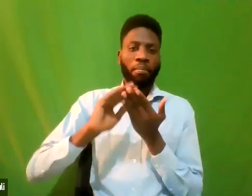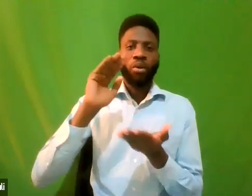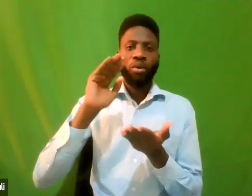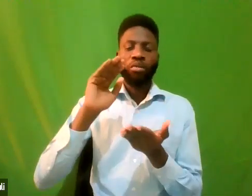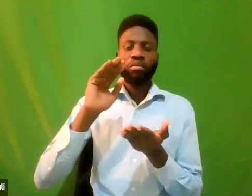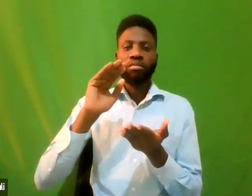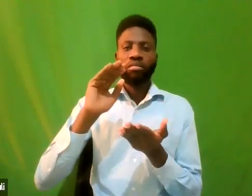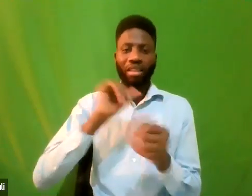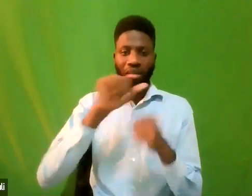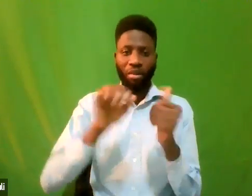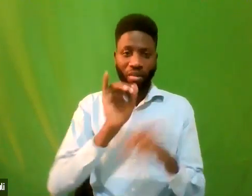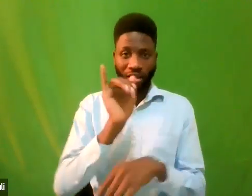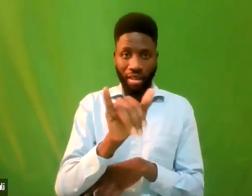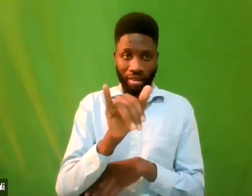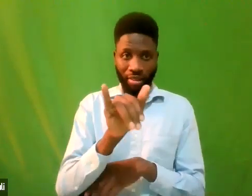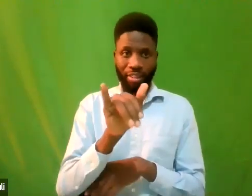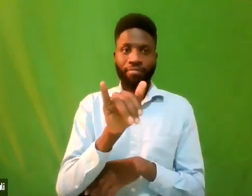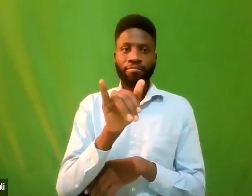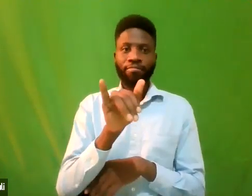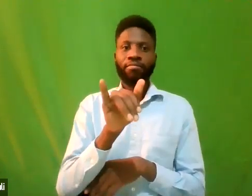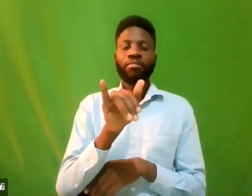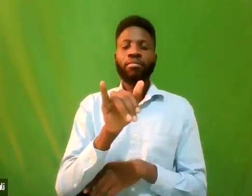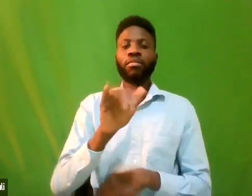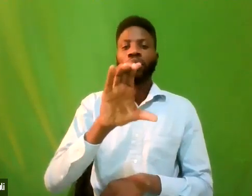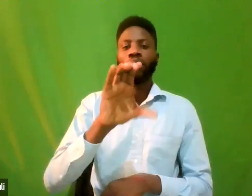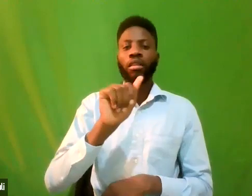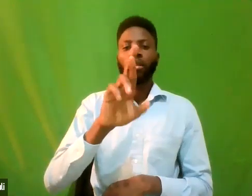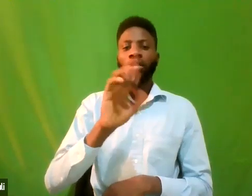it. Oh, good. Caroline Moigai, please ask your question.